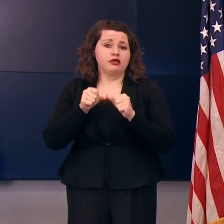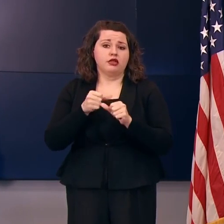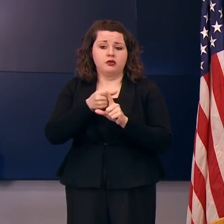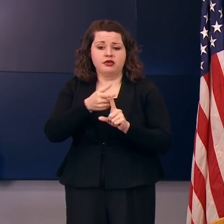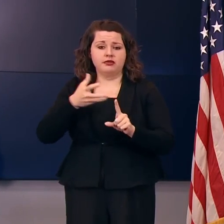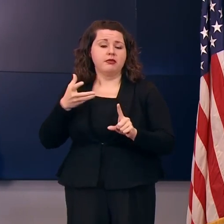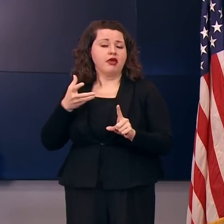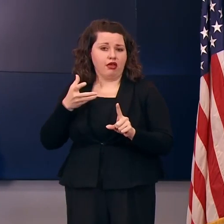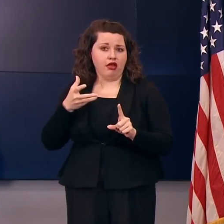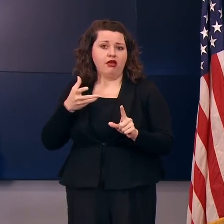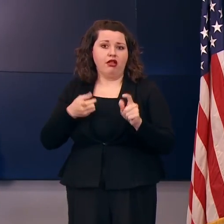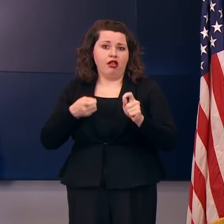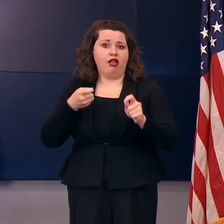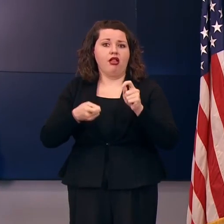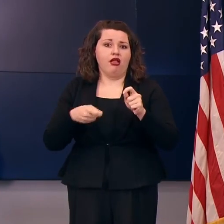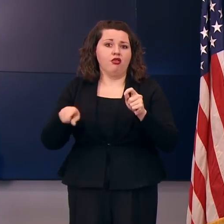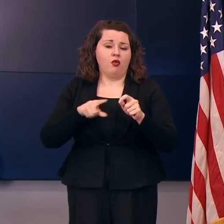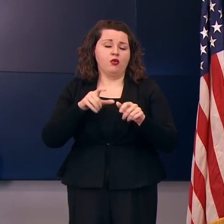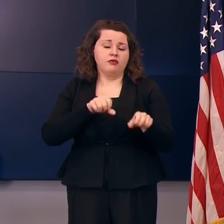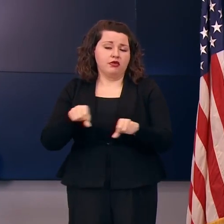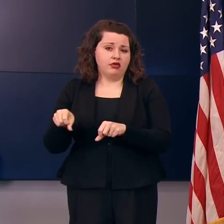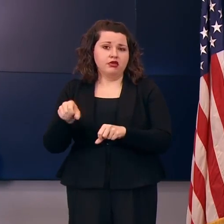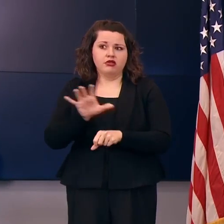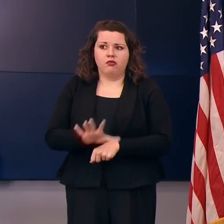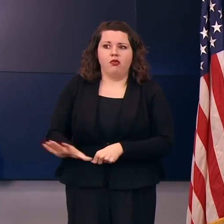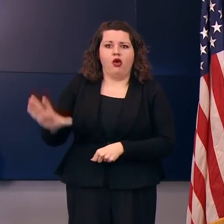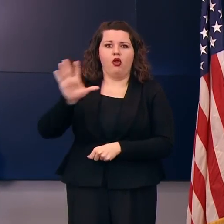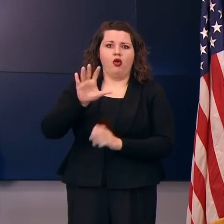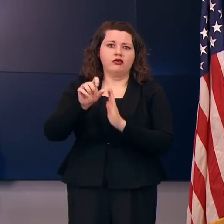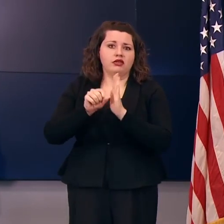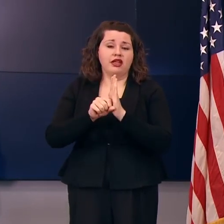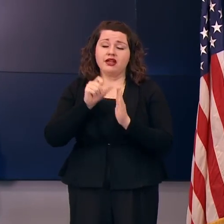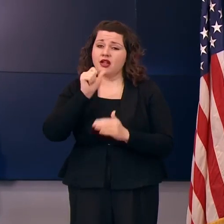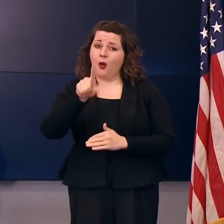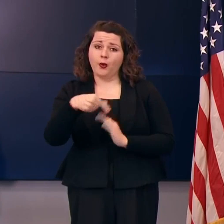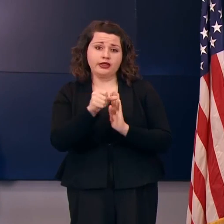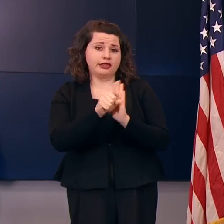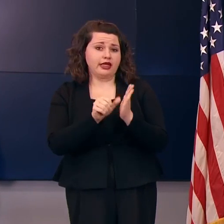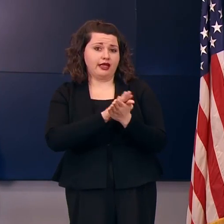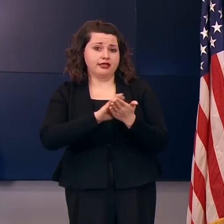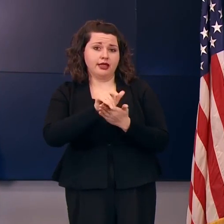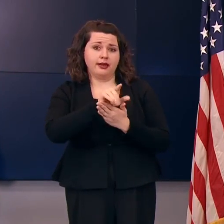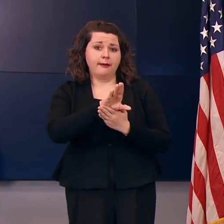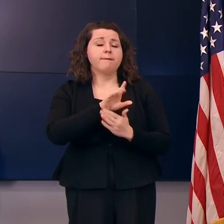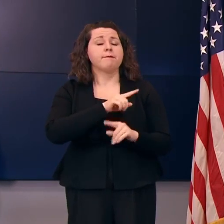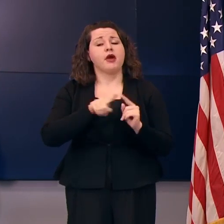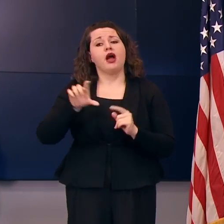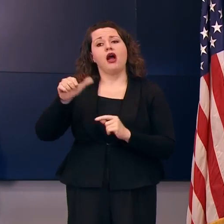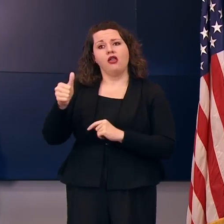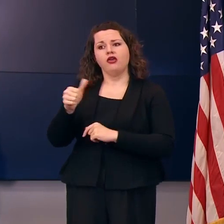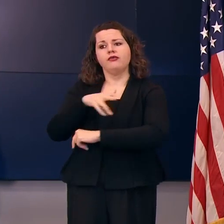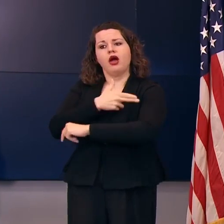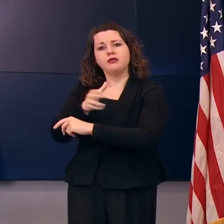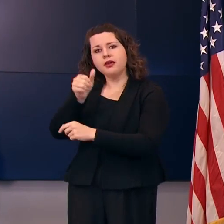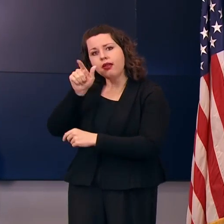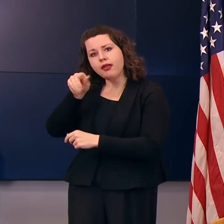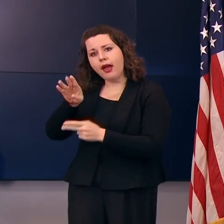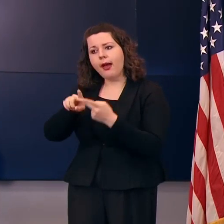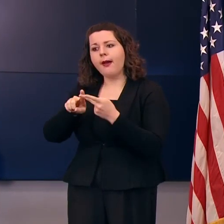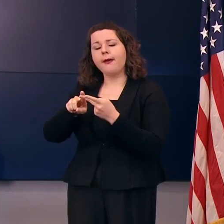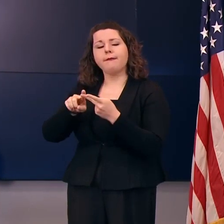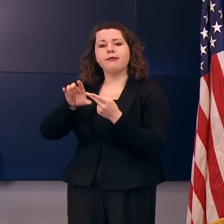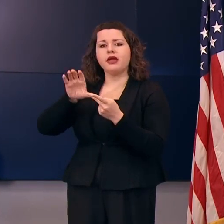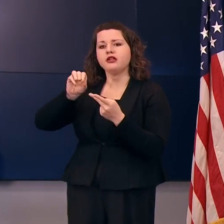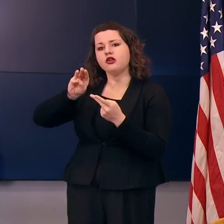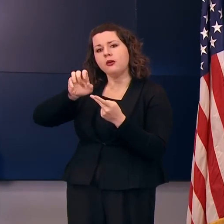update those abilities across the state, not just with the State Hygienic Laboratory, with other in-hospital laboratories, and of course with commercial